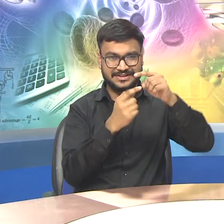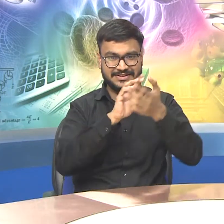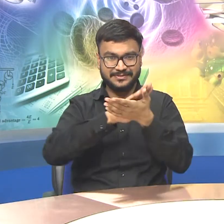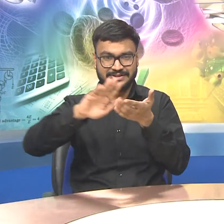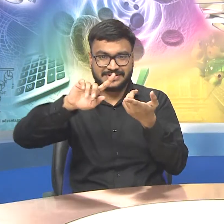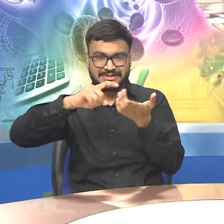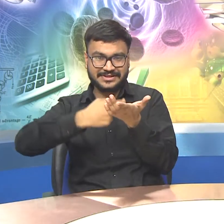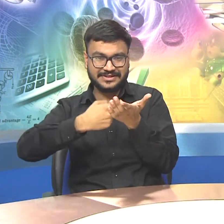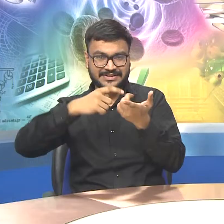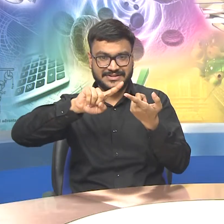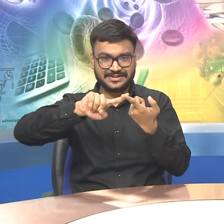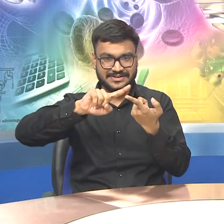the first is 3